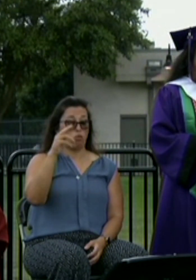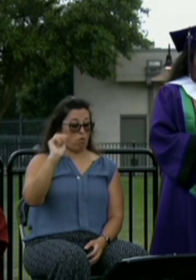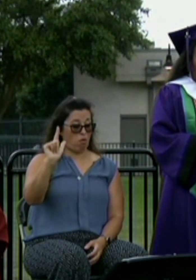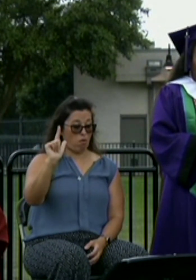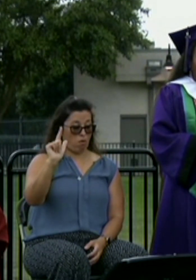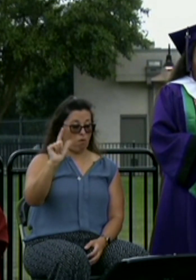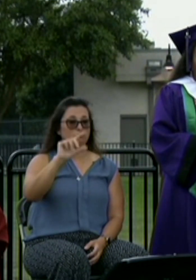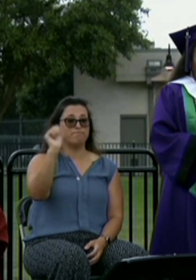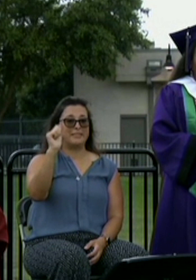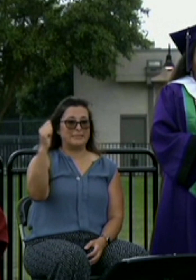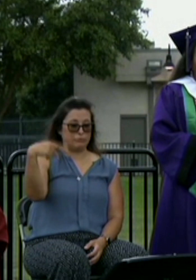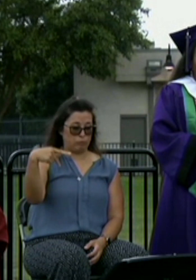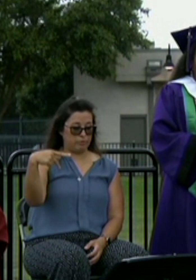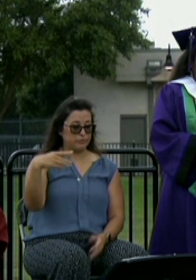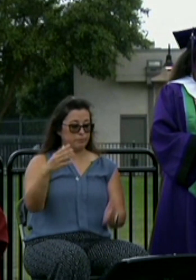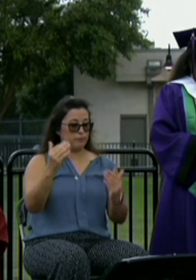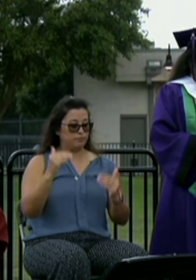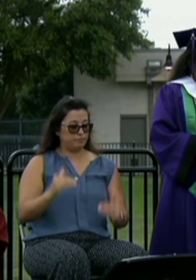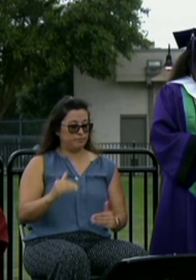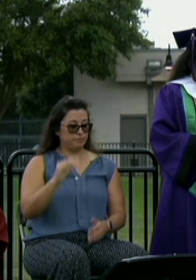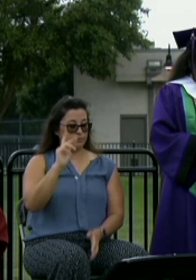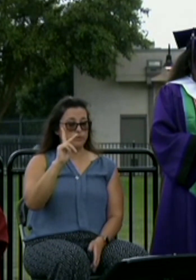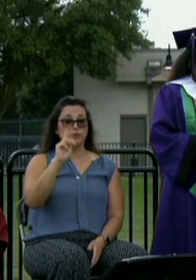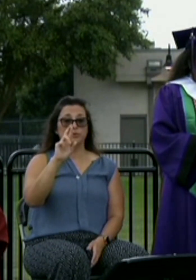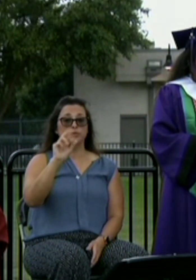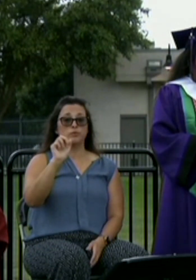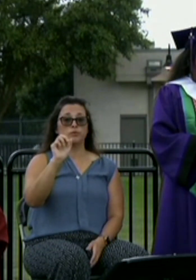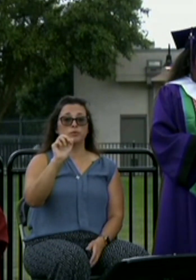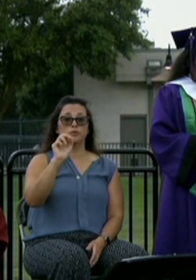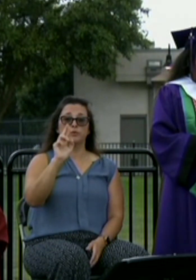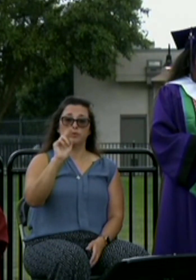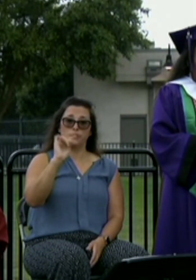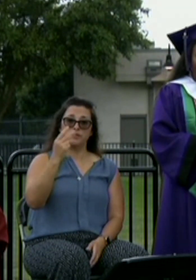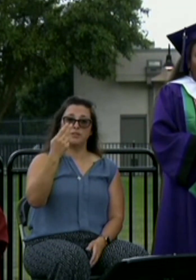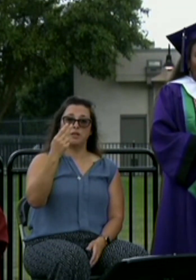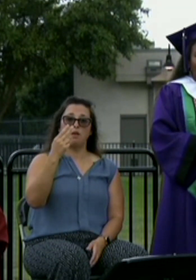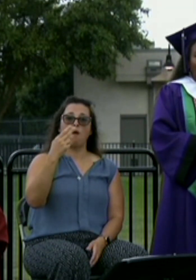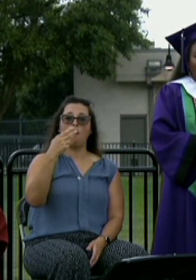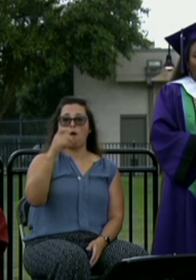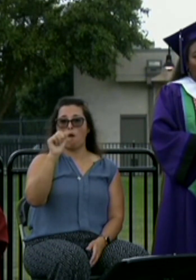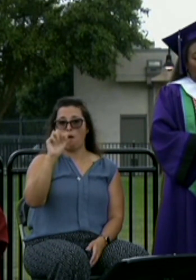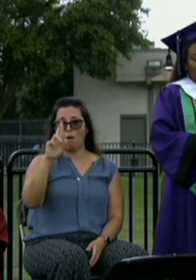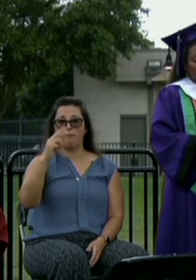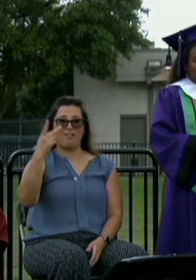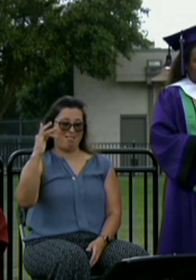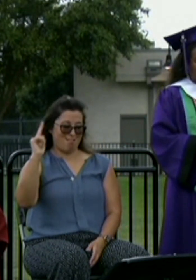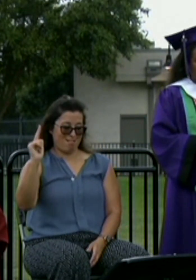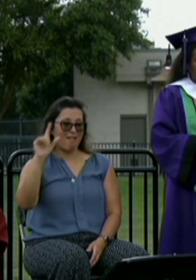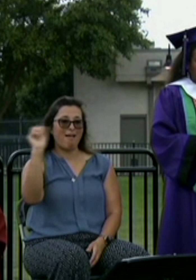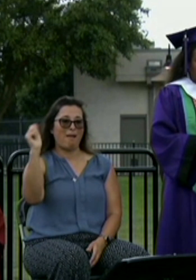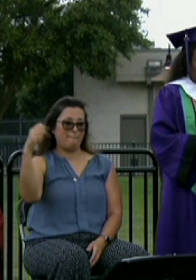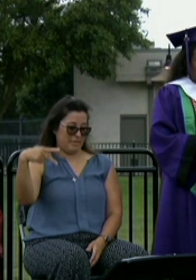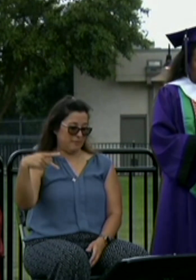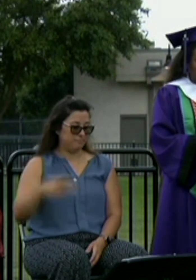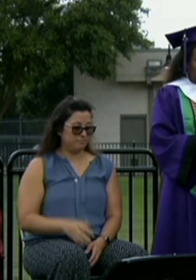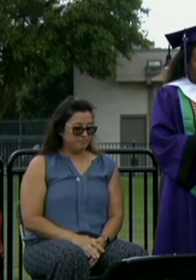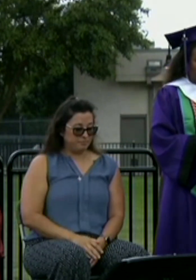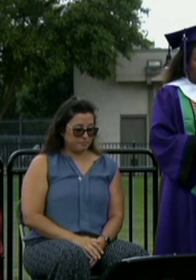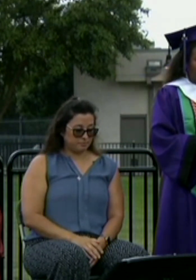Hall, Assistant Principal, and Kristen Harper Hill, Assistant Principal.